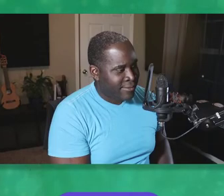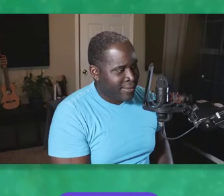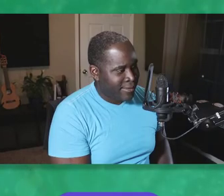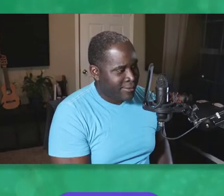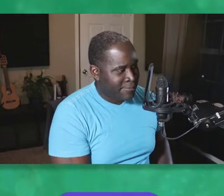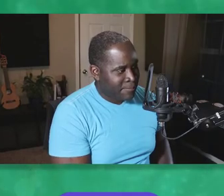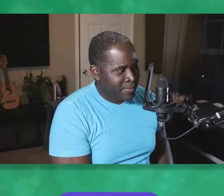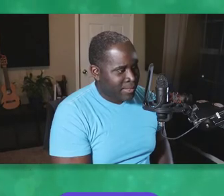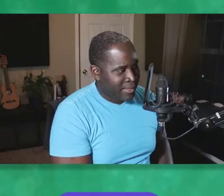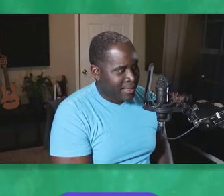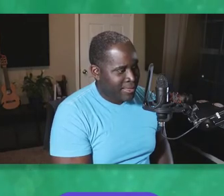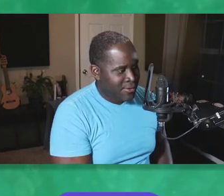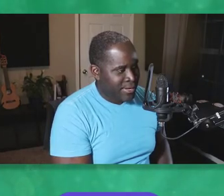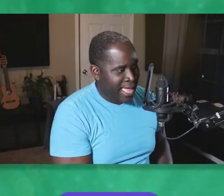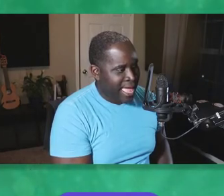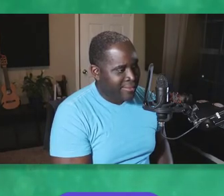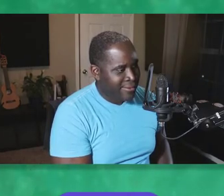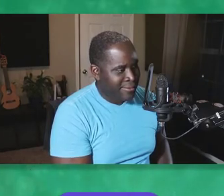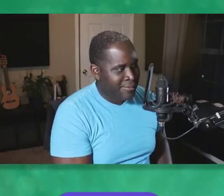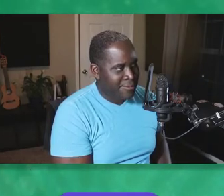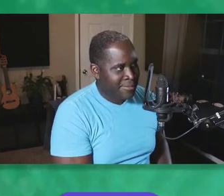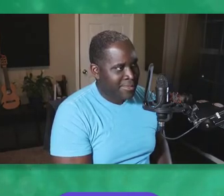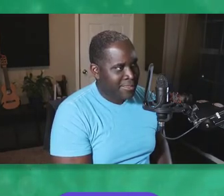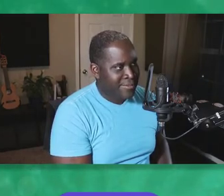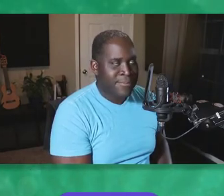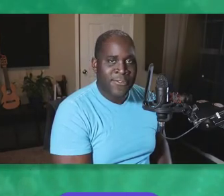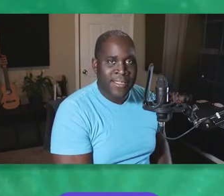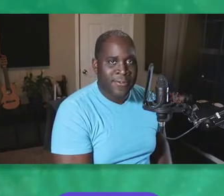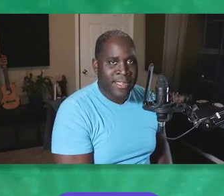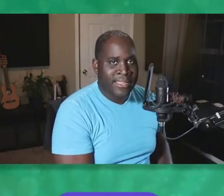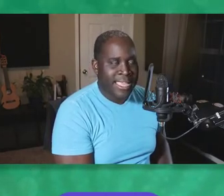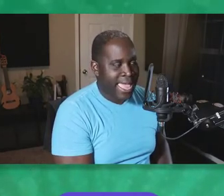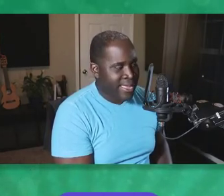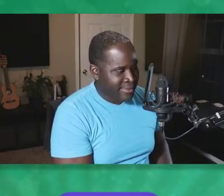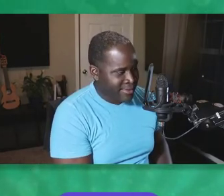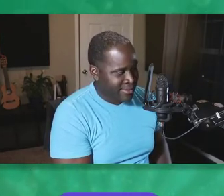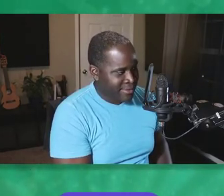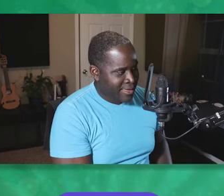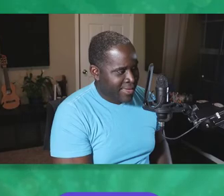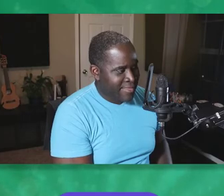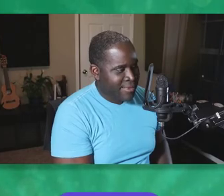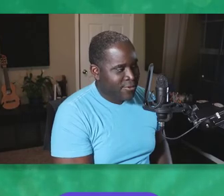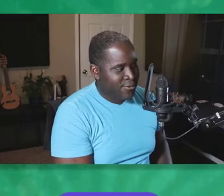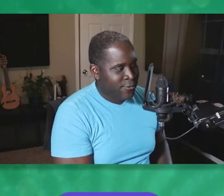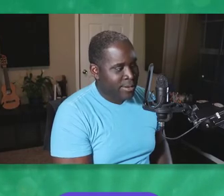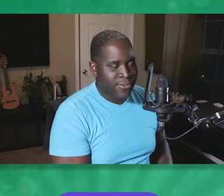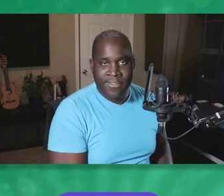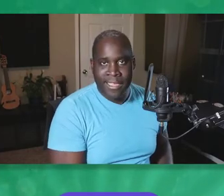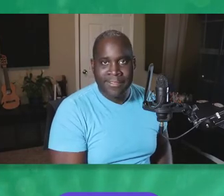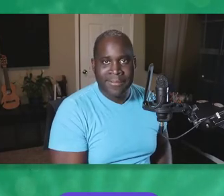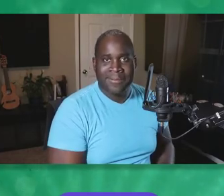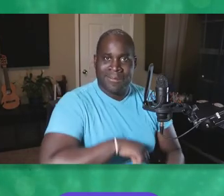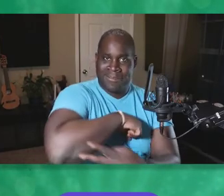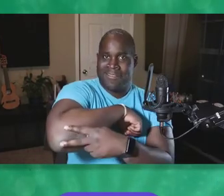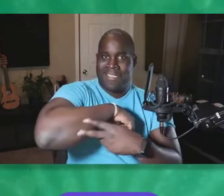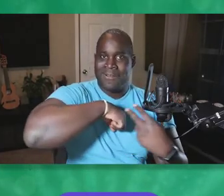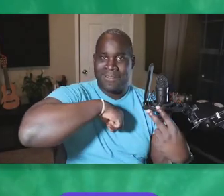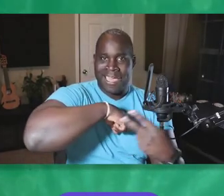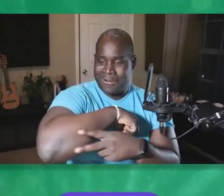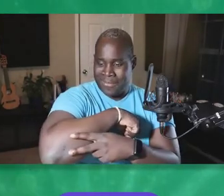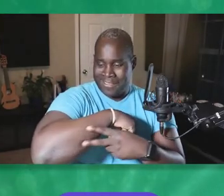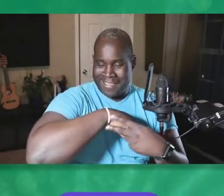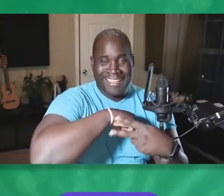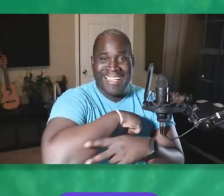list. You can act. Some signs are kind of like acting, and then some are just straight up just signs.